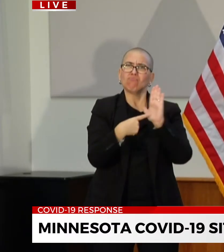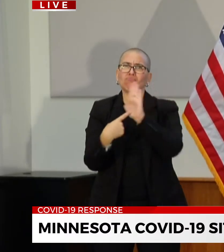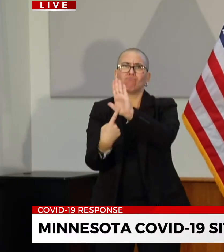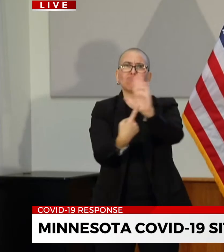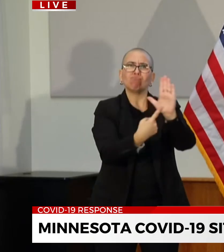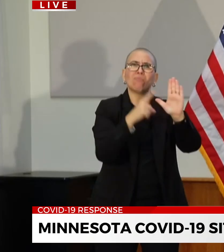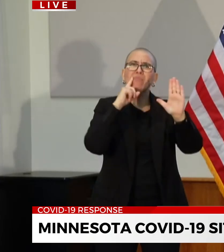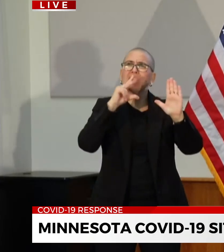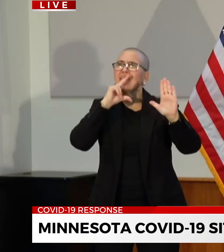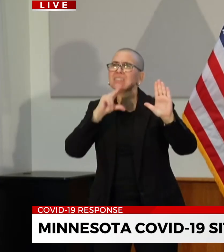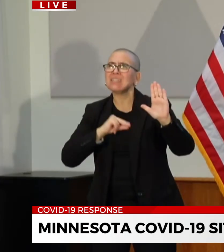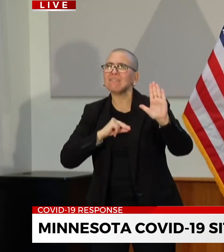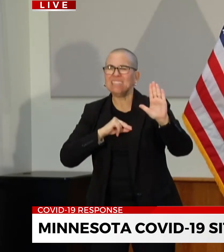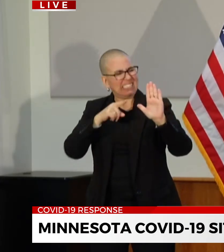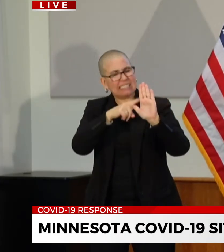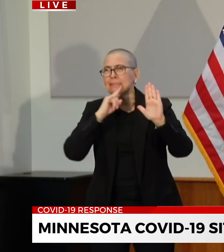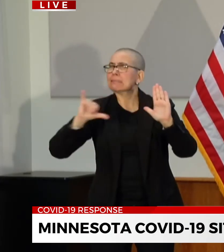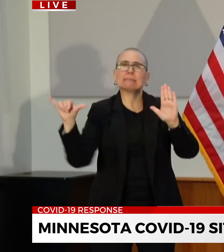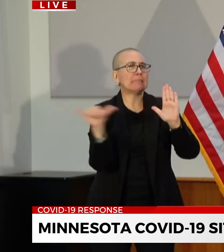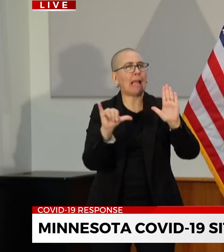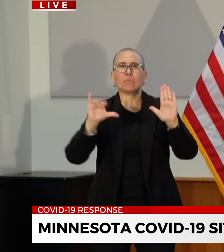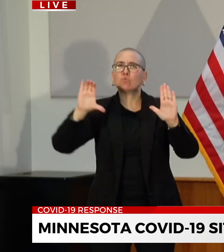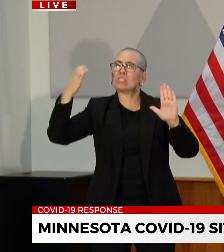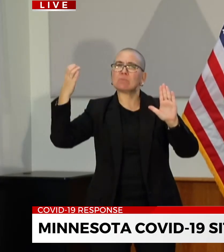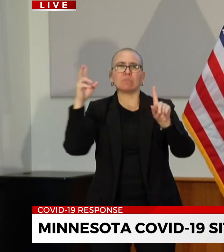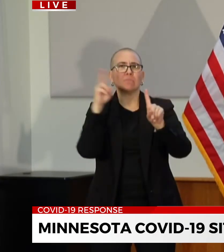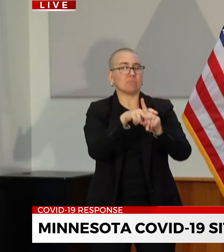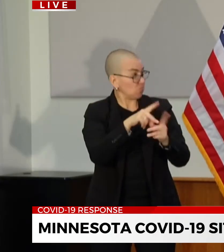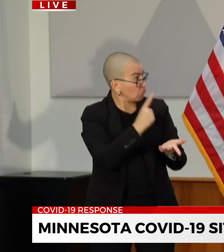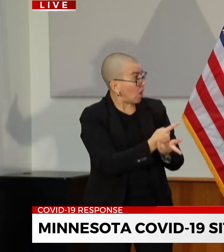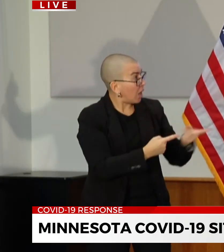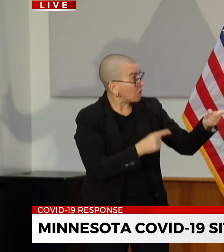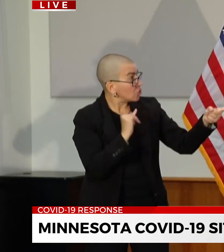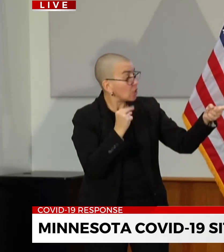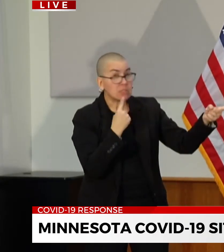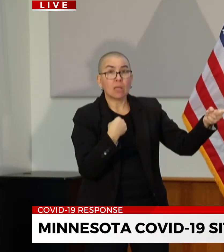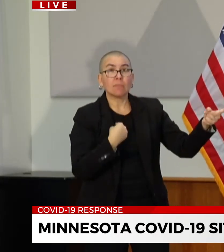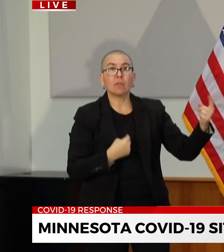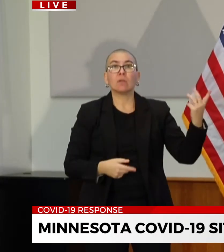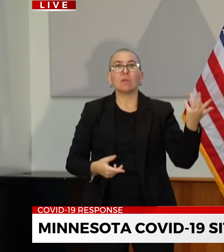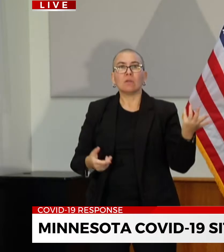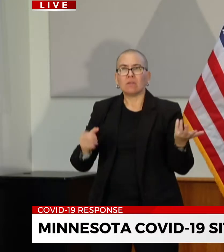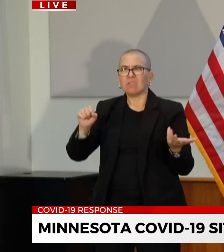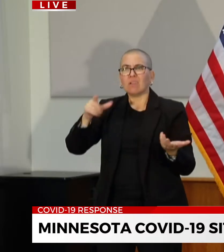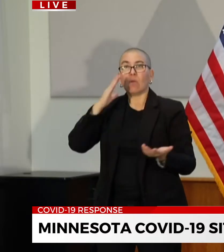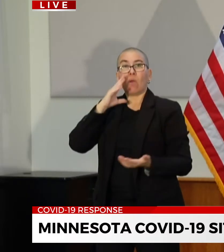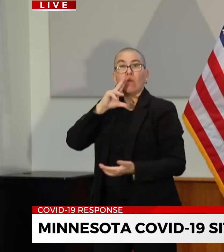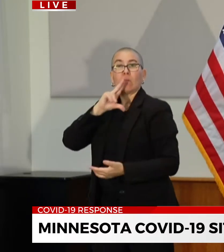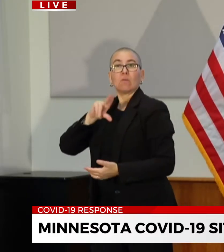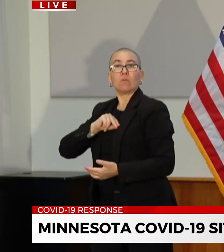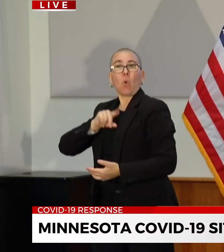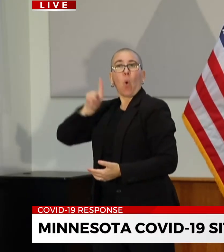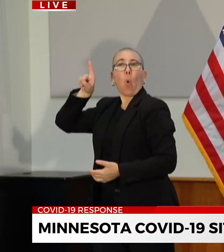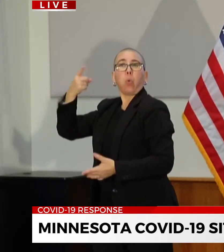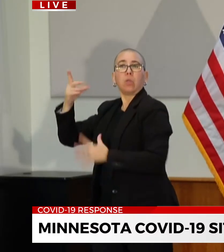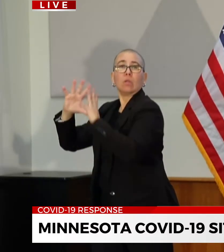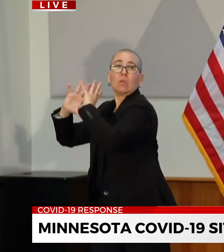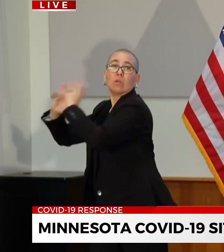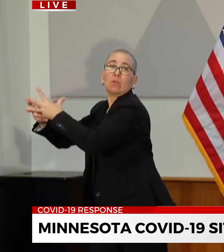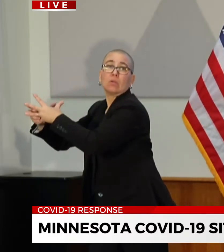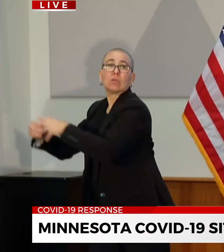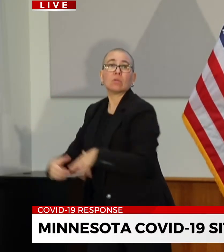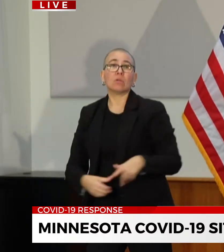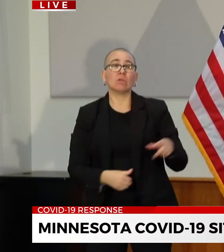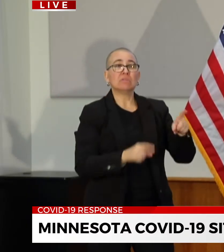Christmas. Again, Jan, you will advise me on that. I start thinking about and preparing that accordingly. Maybe what we learned